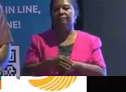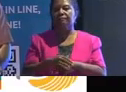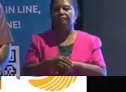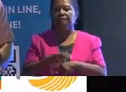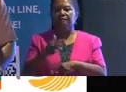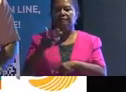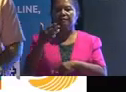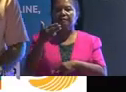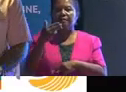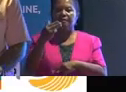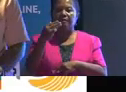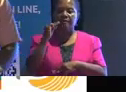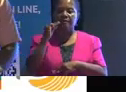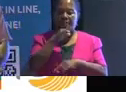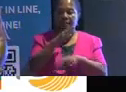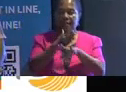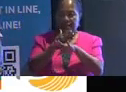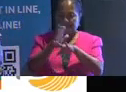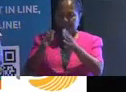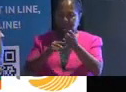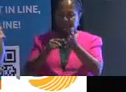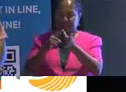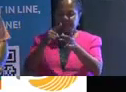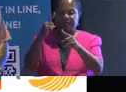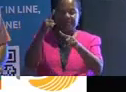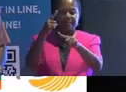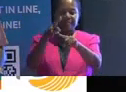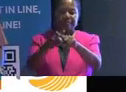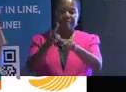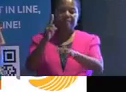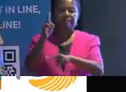kina. So your new taxable gross will be